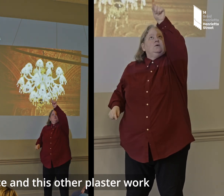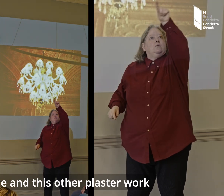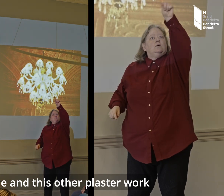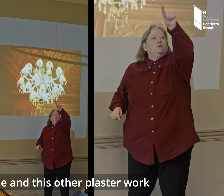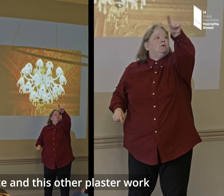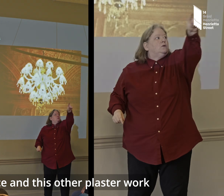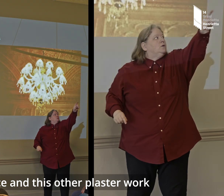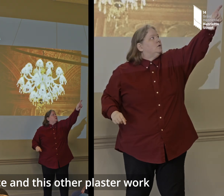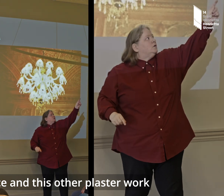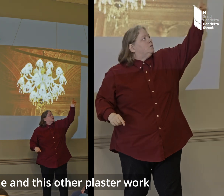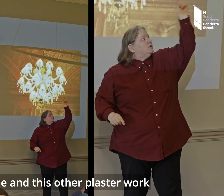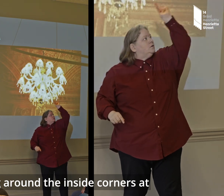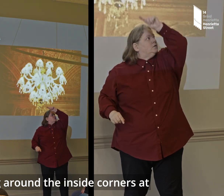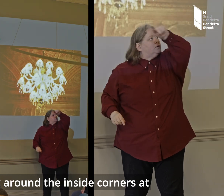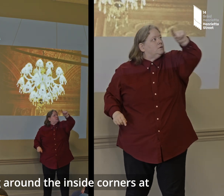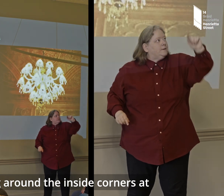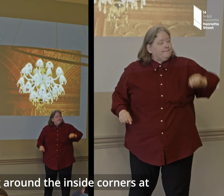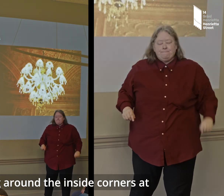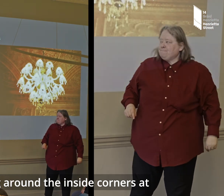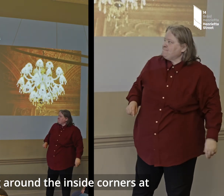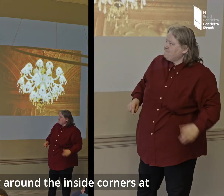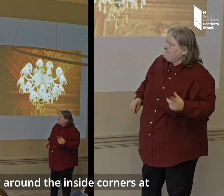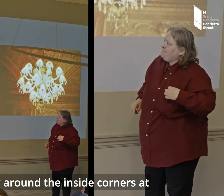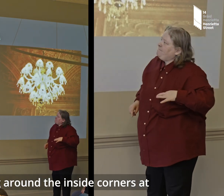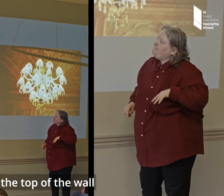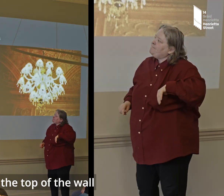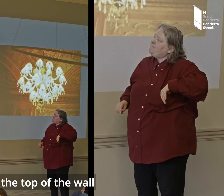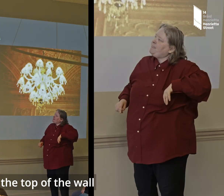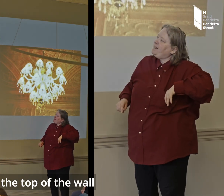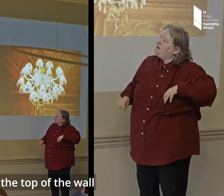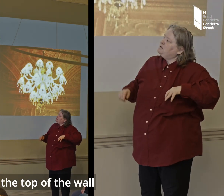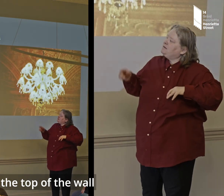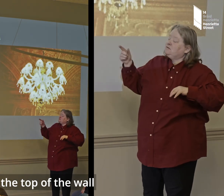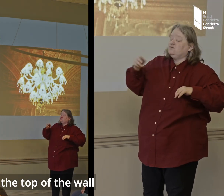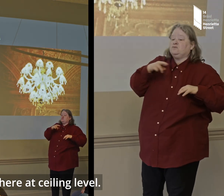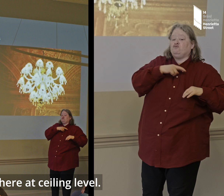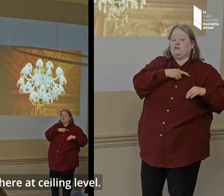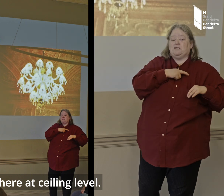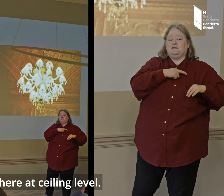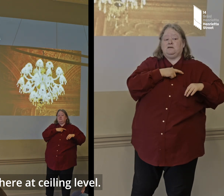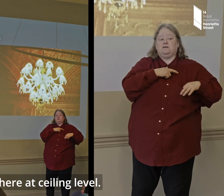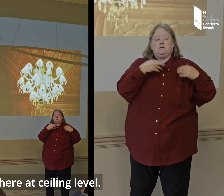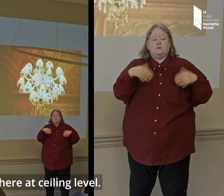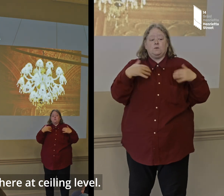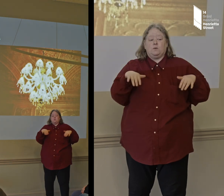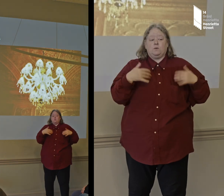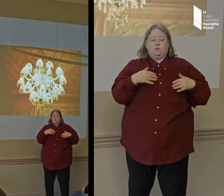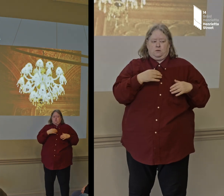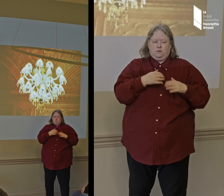This cornice and this other plasterwork here going around the inside corners at the top of the wall there at ceiling